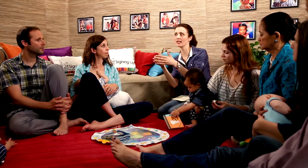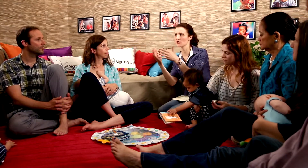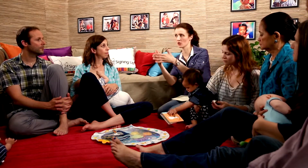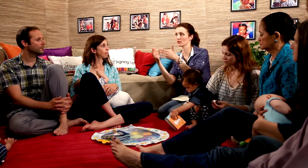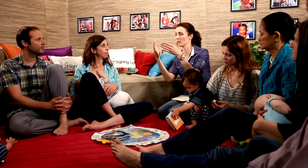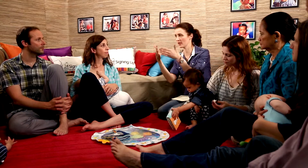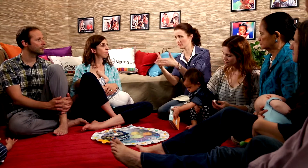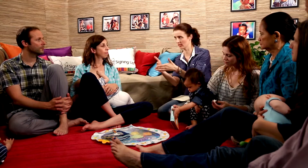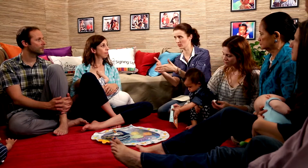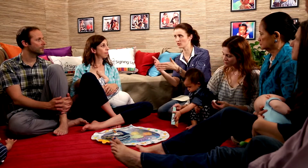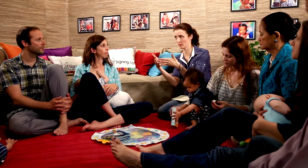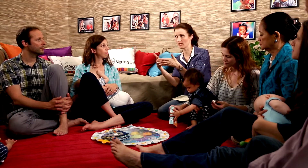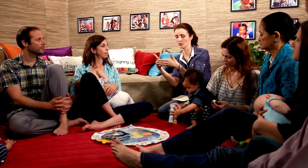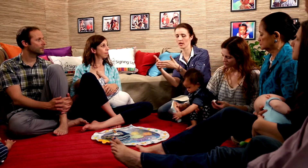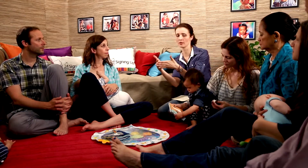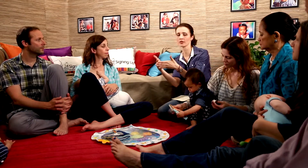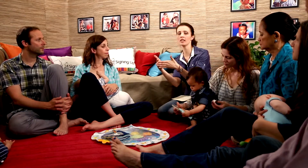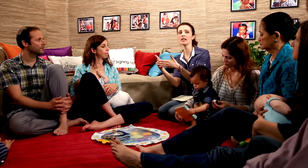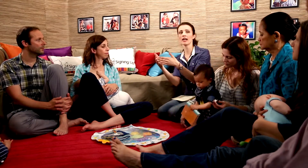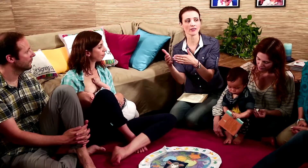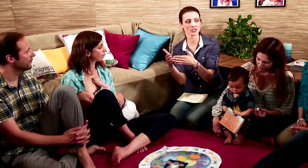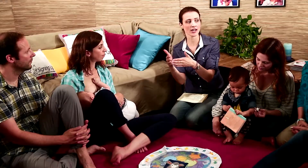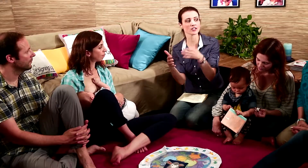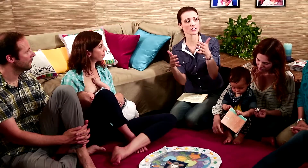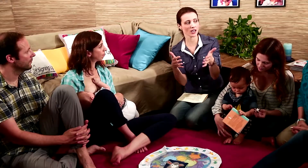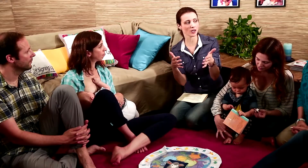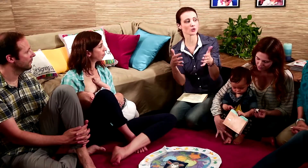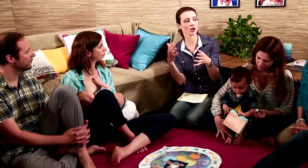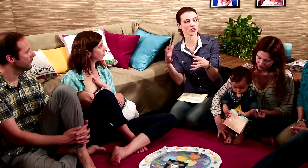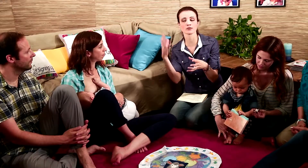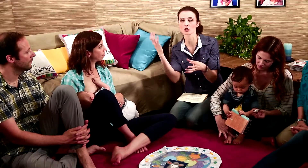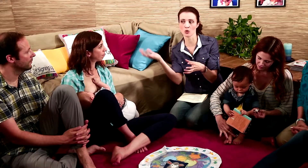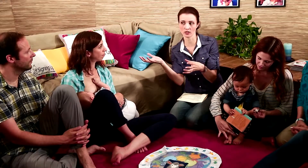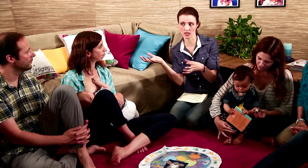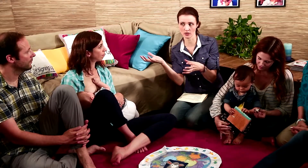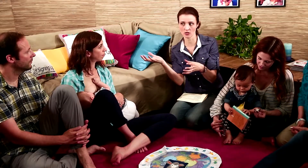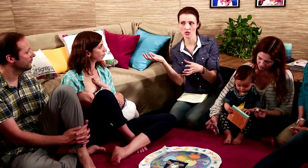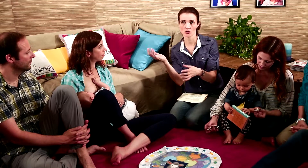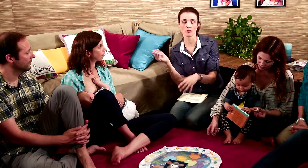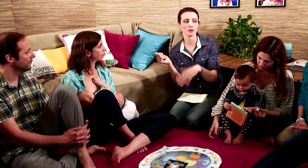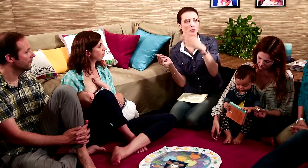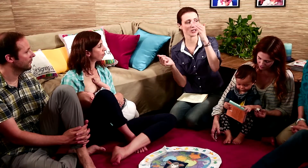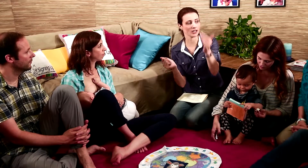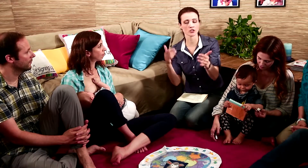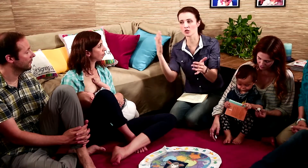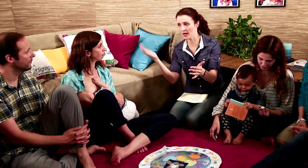is still from American Sign Language, from that vocabulary, and the sign is the same regardless of the spoken language. So you might be speaking English and